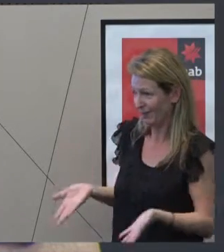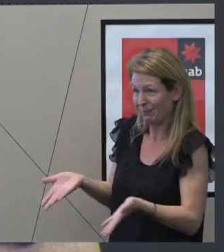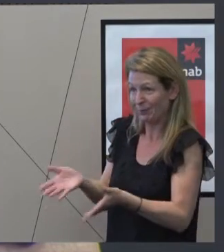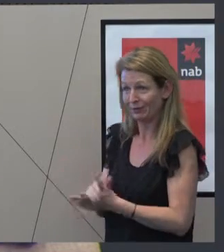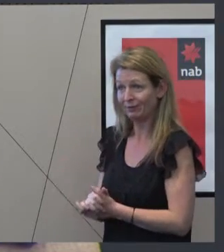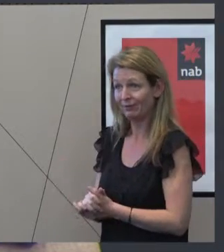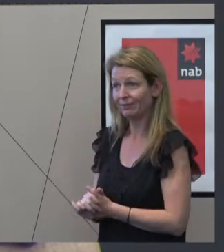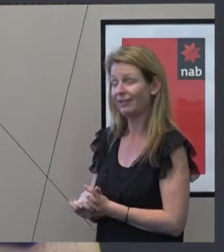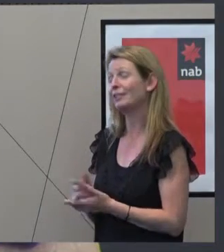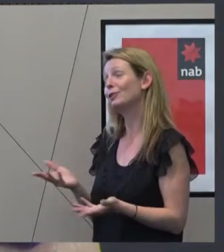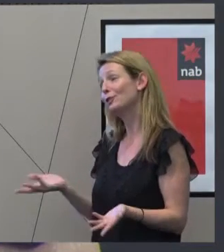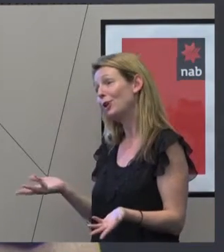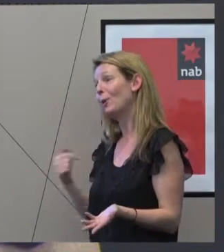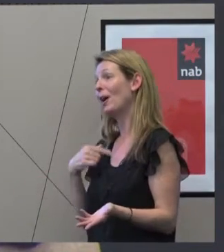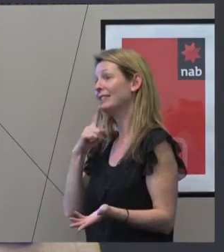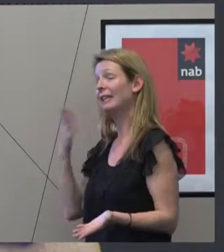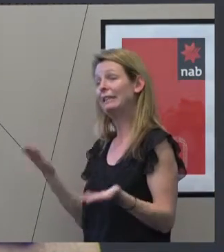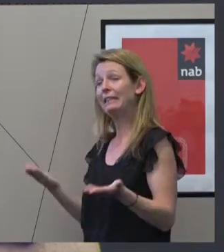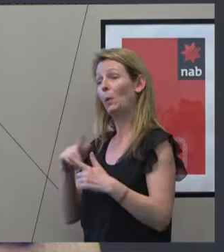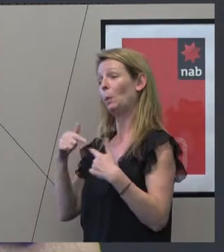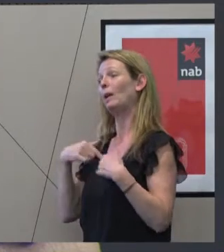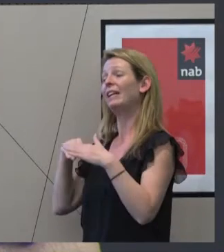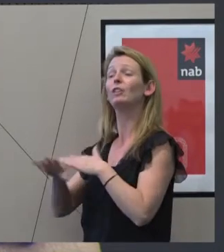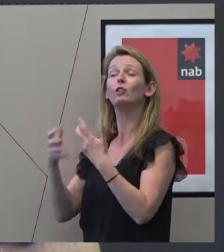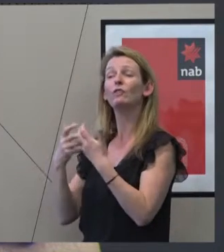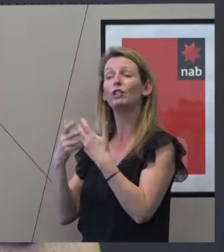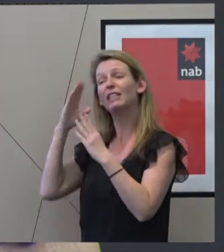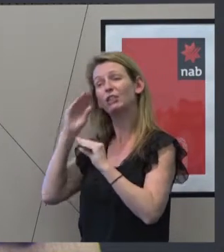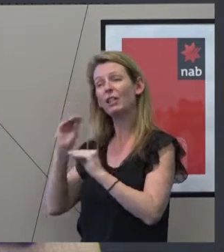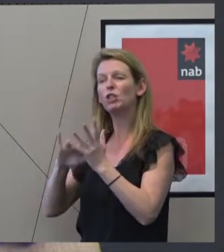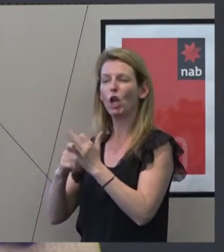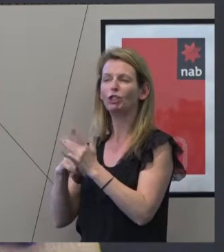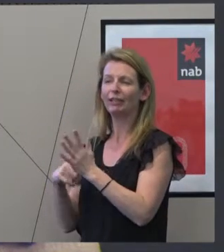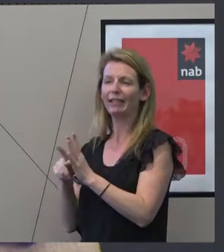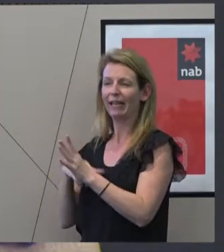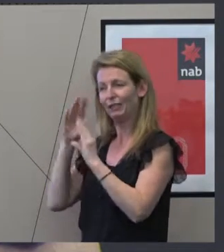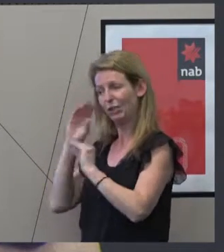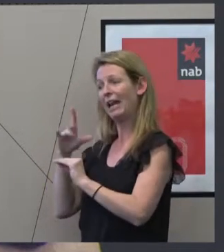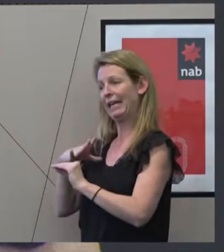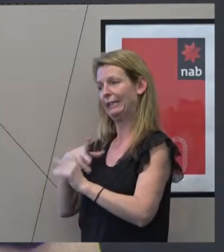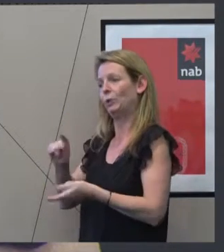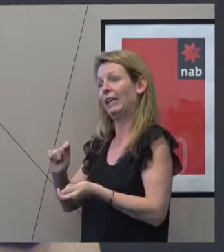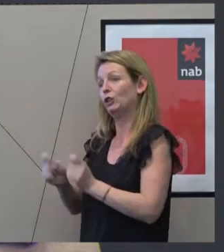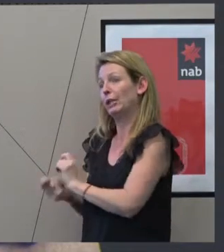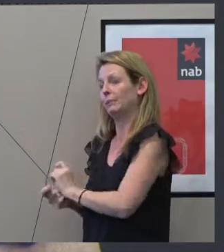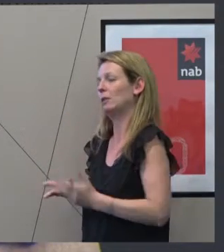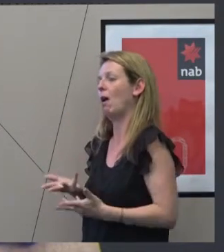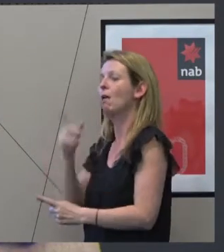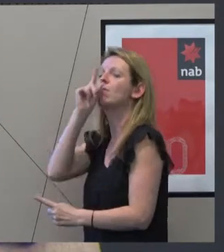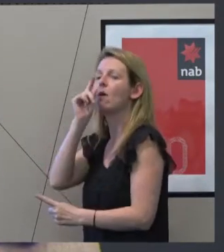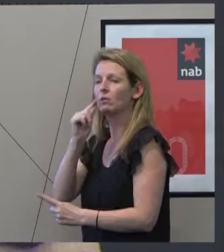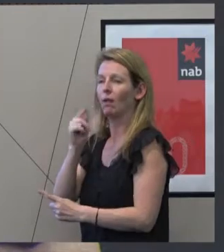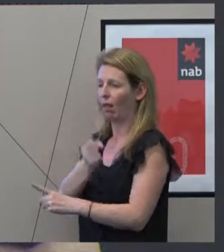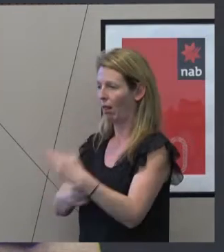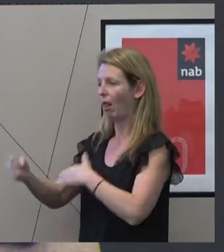And the counterpoint to that is we in the tertiary education sector need to make reasonable adjustment and make it possible for